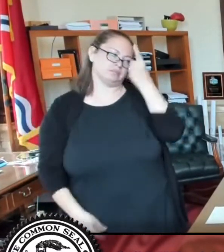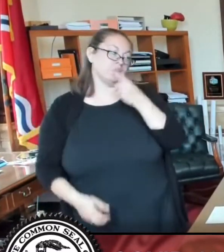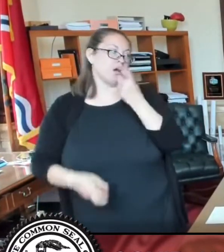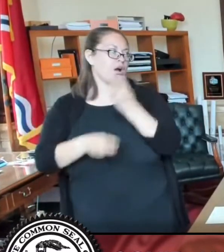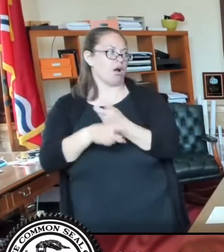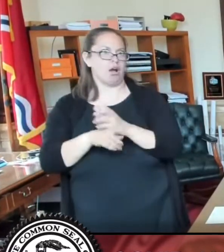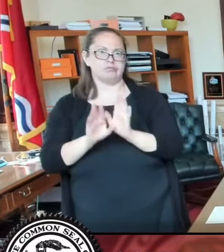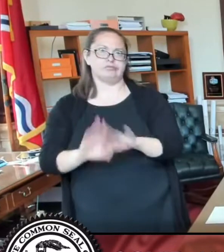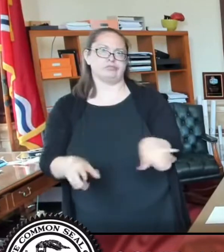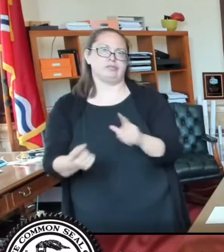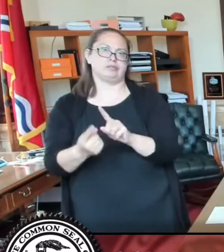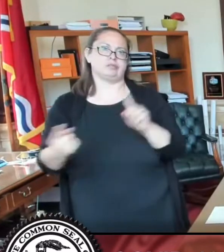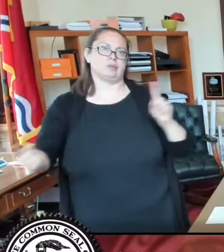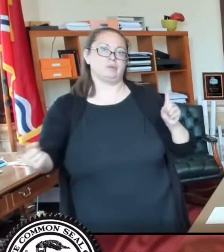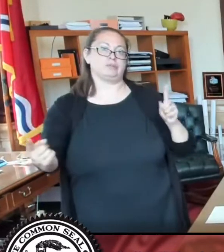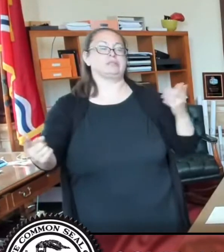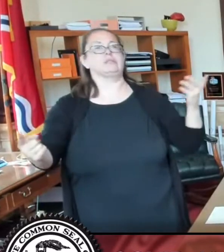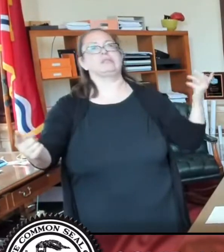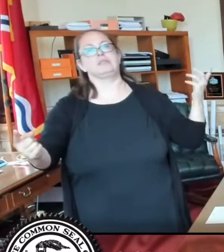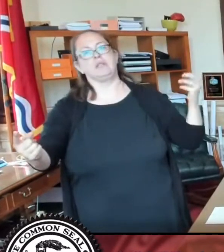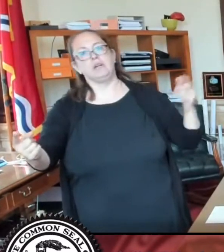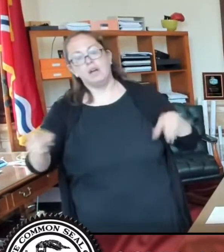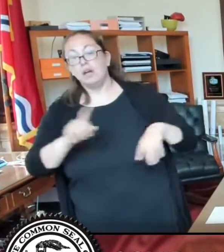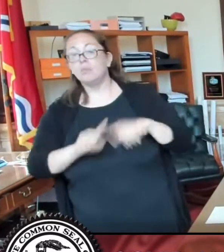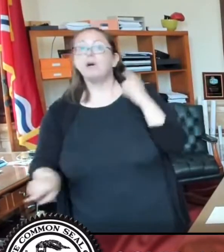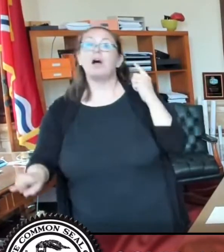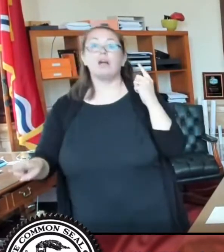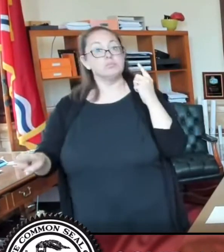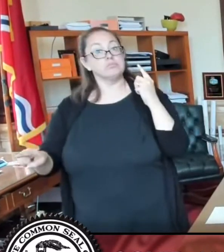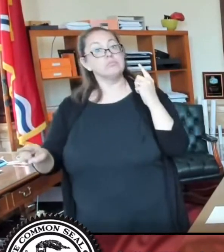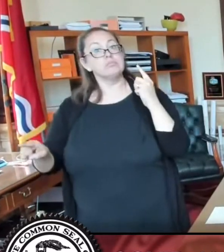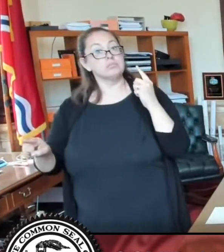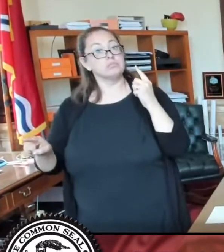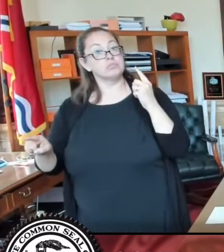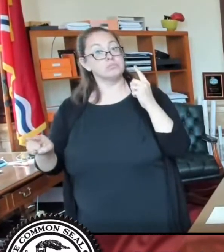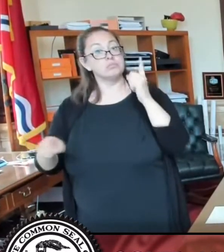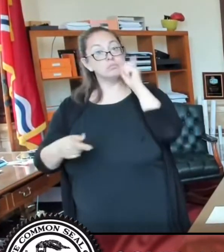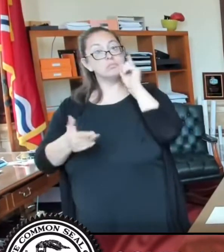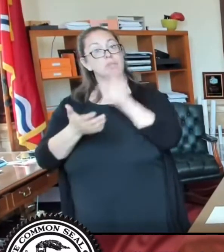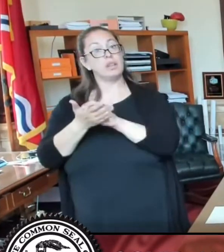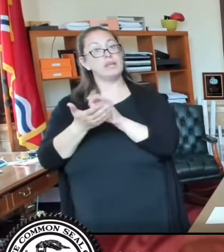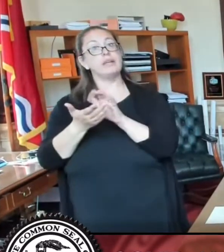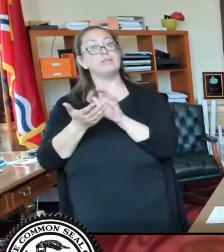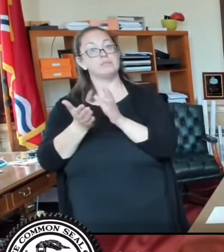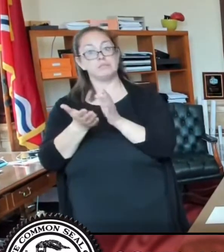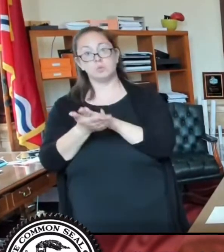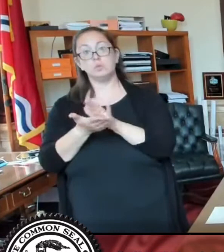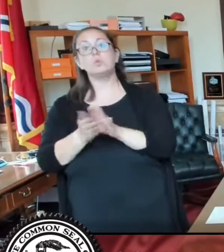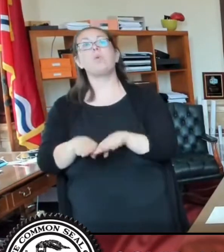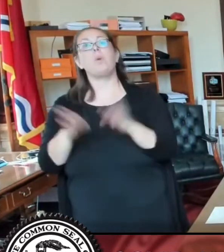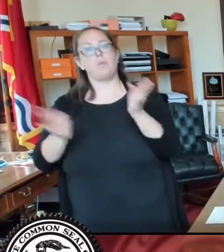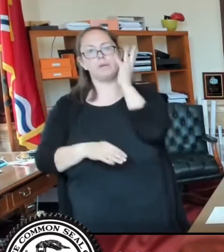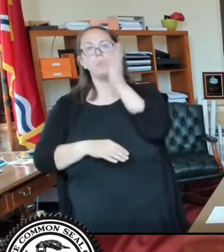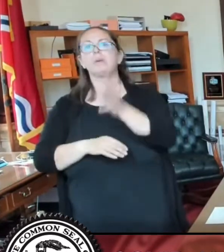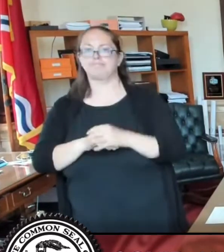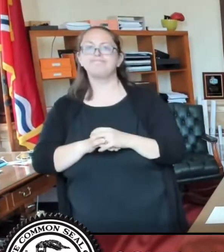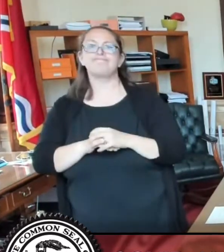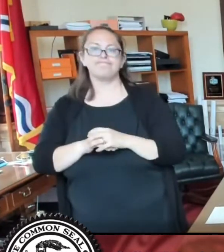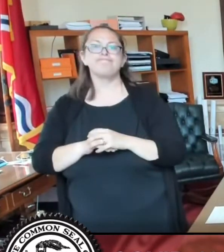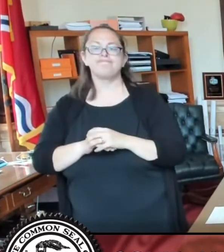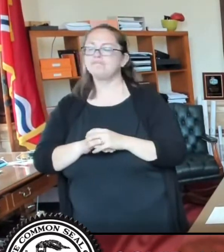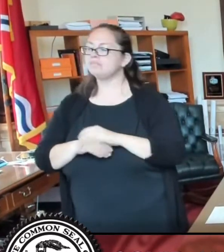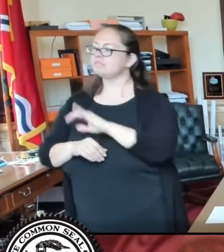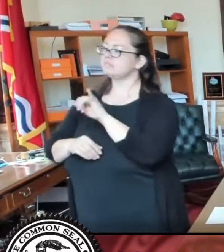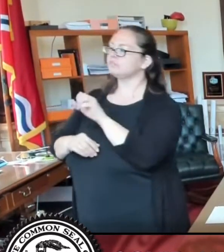be. But yes, we believe school will open. Jessica's question,